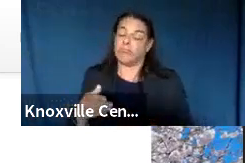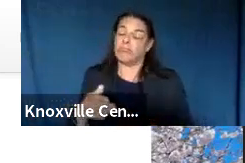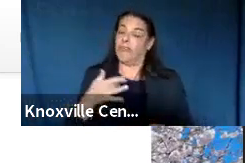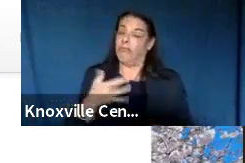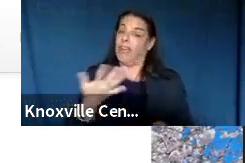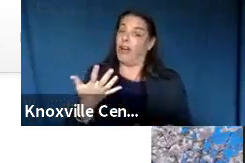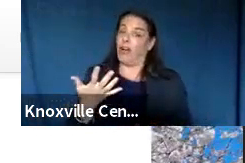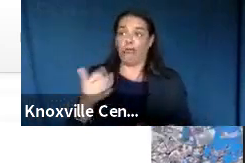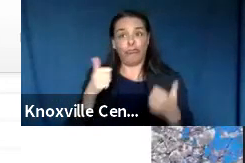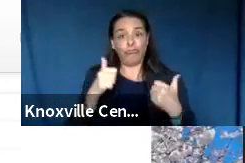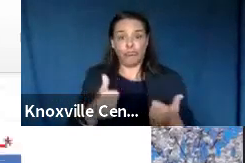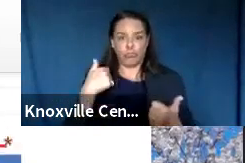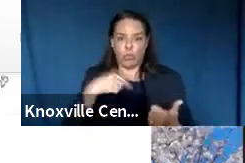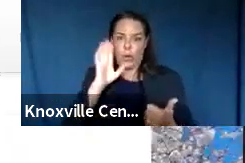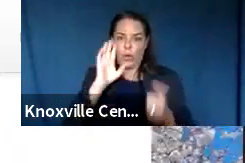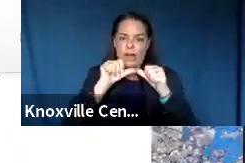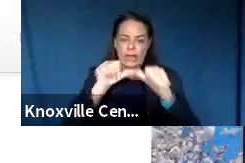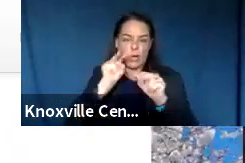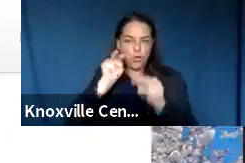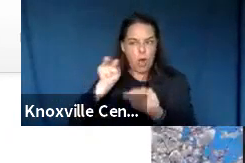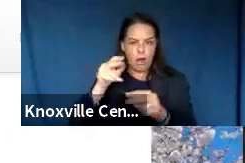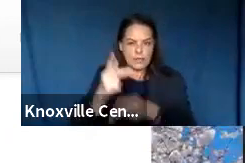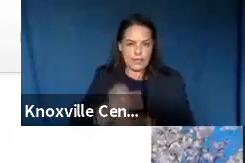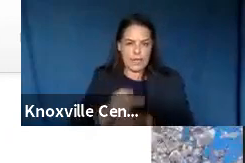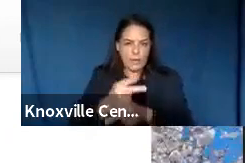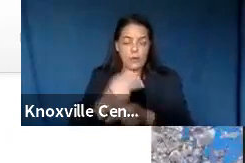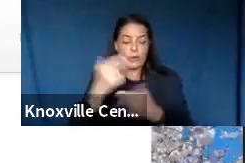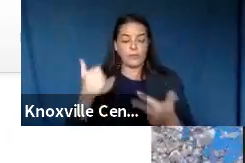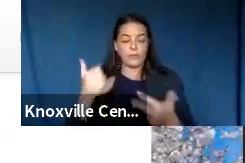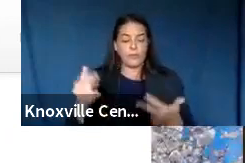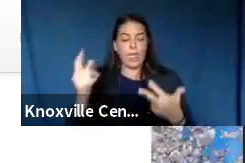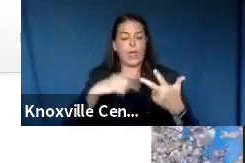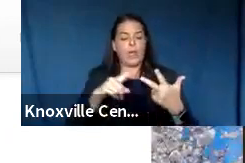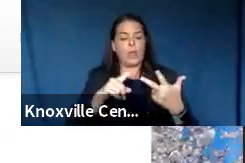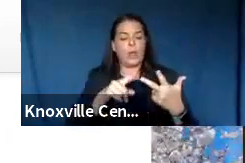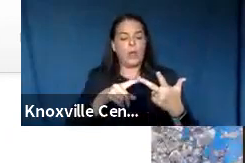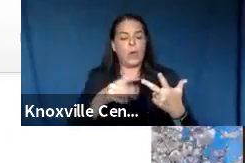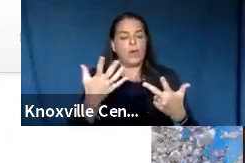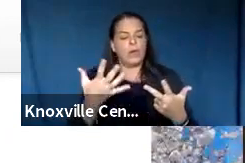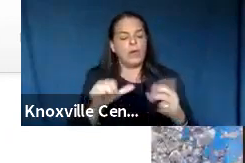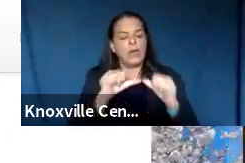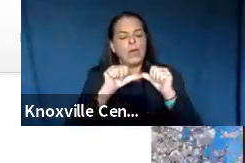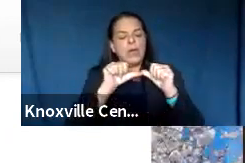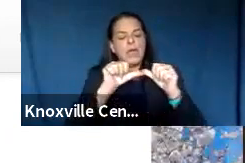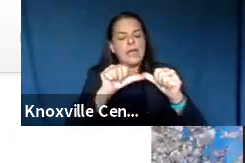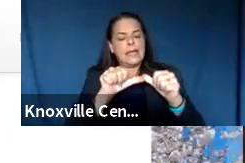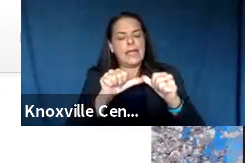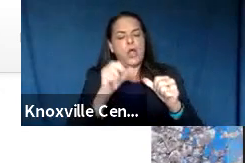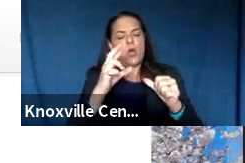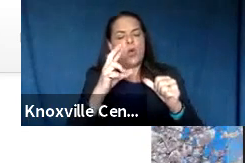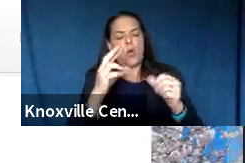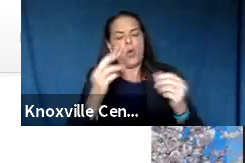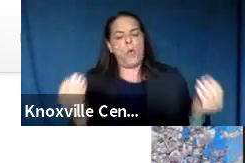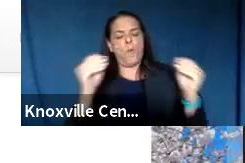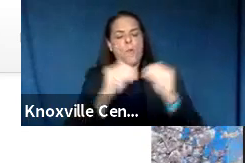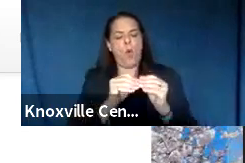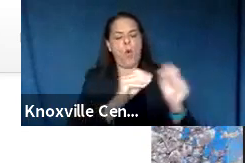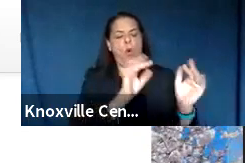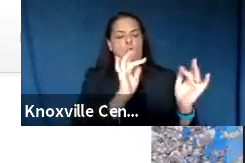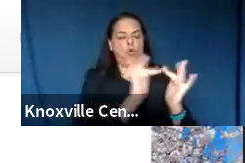to watch it closely. Now on to our third benchmark, sustained or increased public health